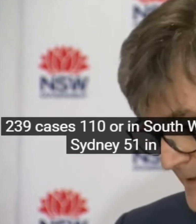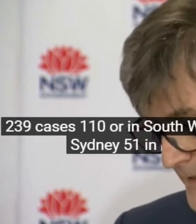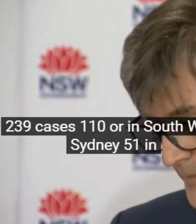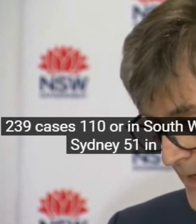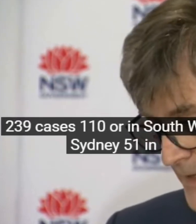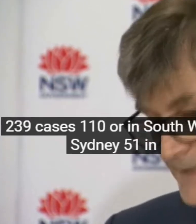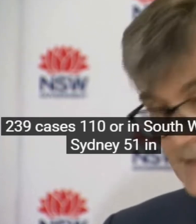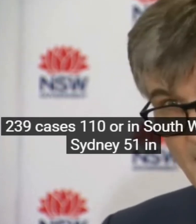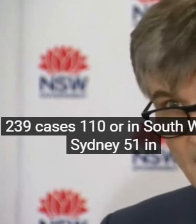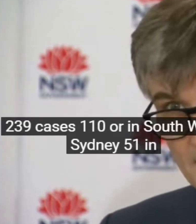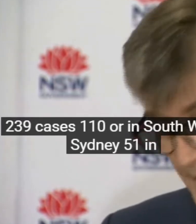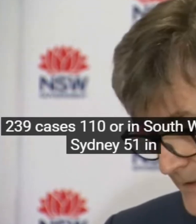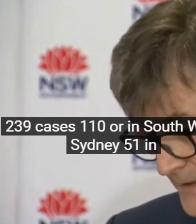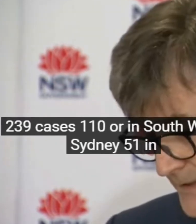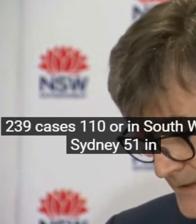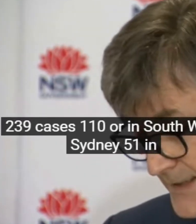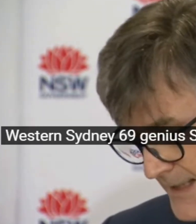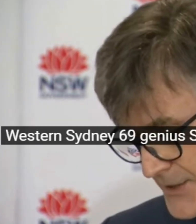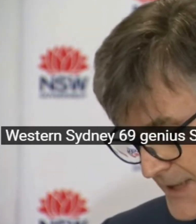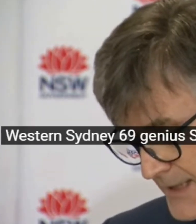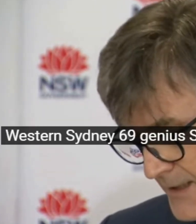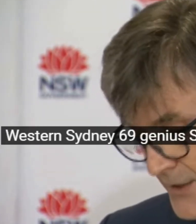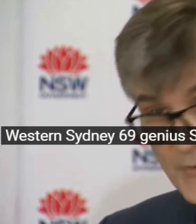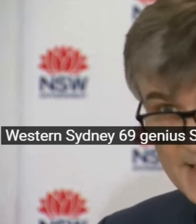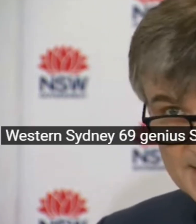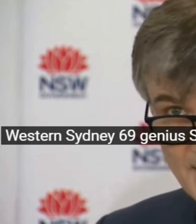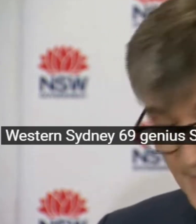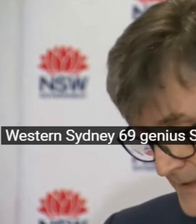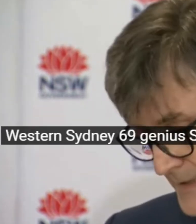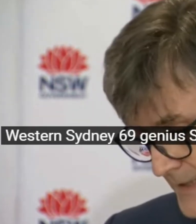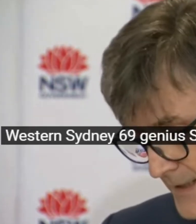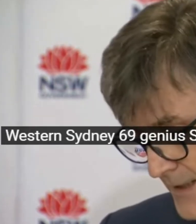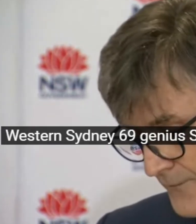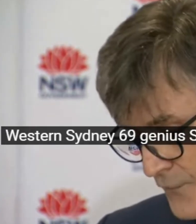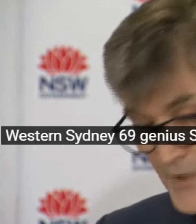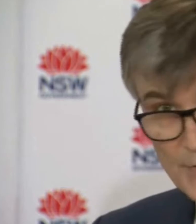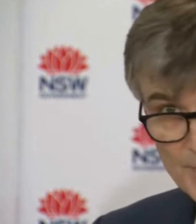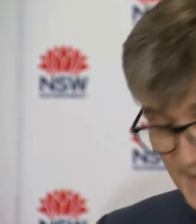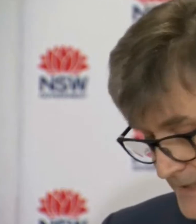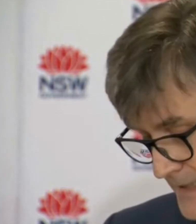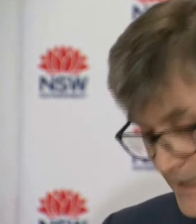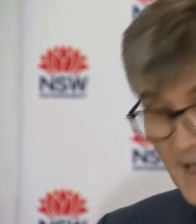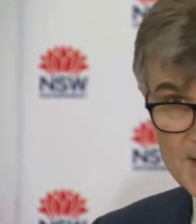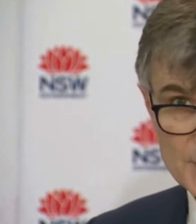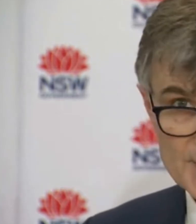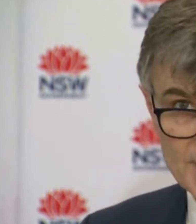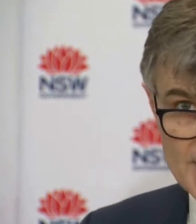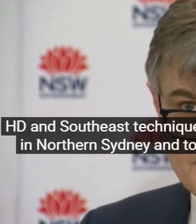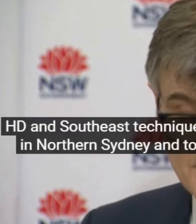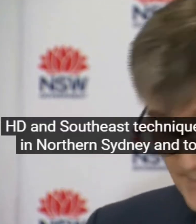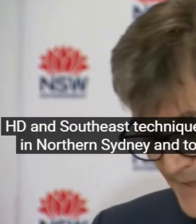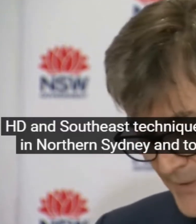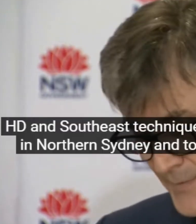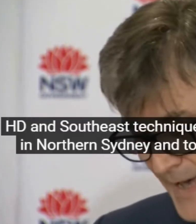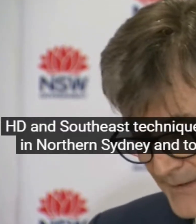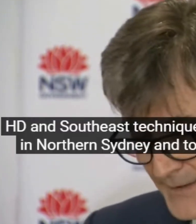Sydney, 69 in Sydney LHD, 3 in southeast Sydney, 4 in northern Sydney and 2 in the